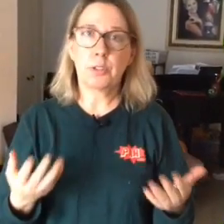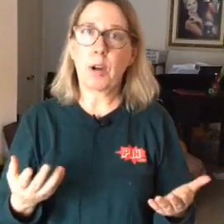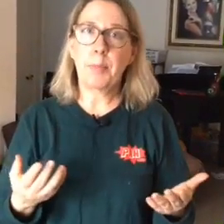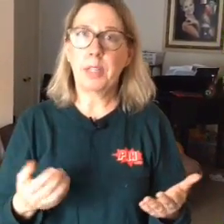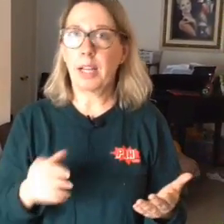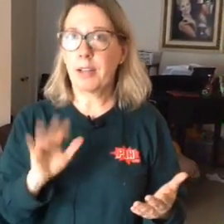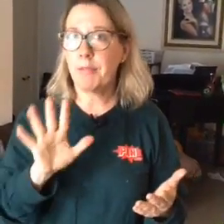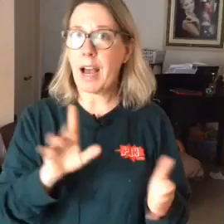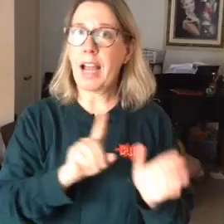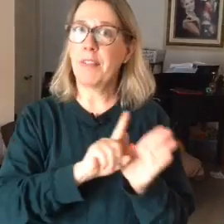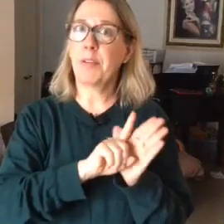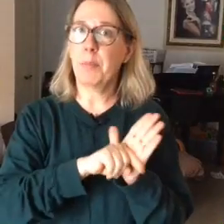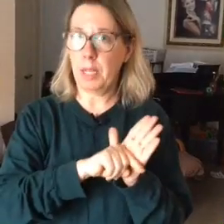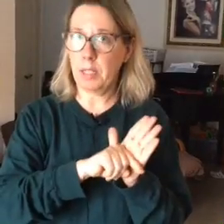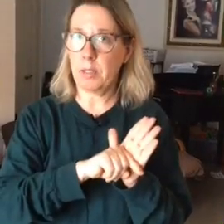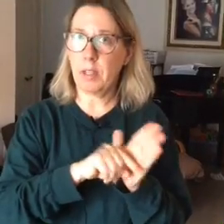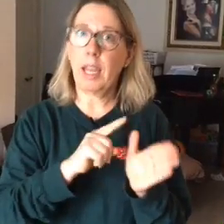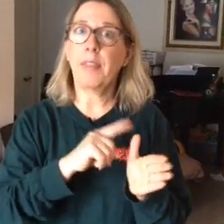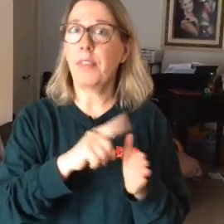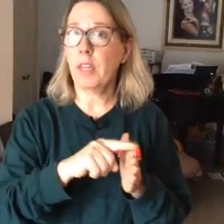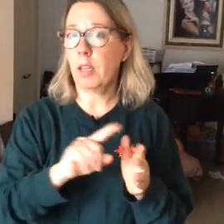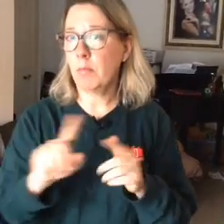describe it like 5 minutes. And then